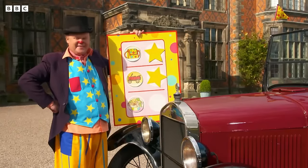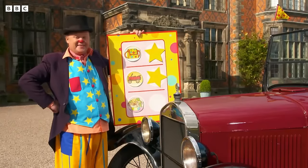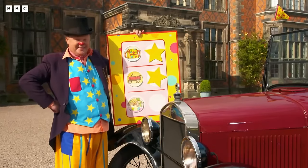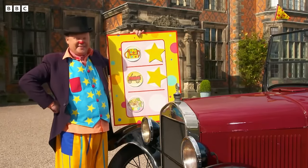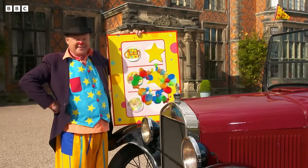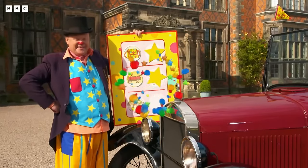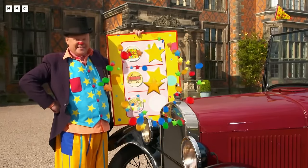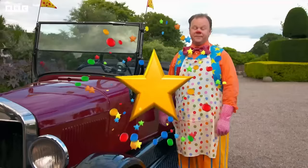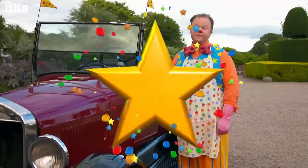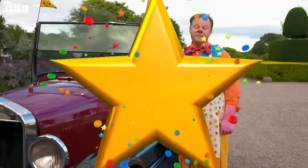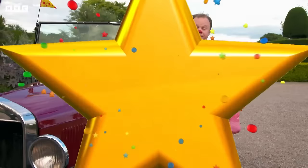course.